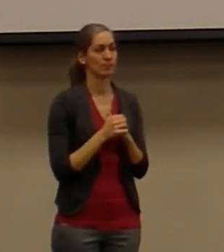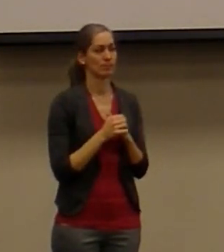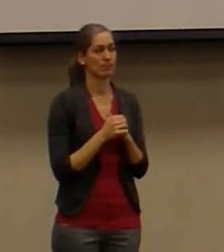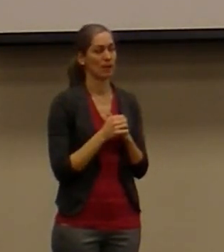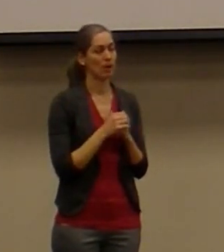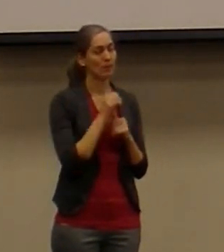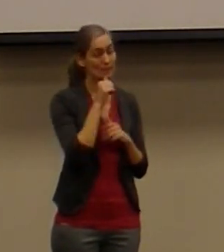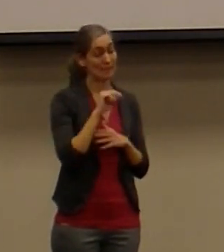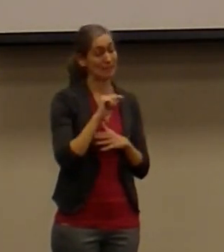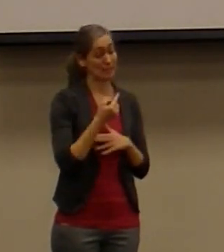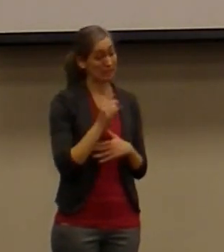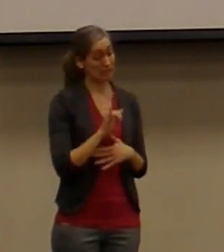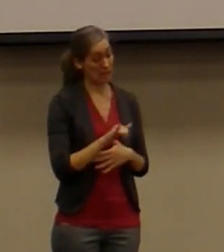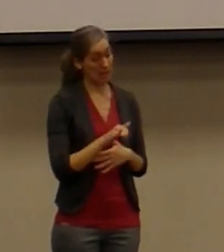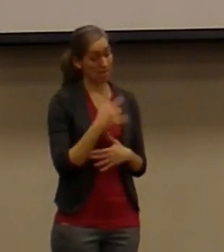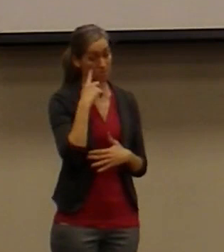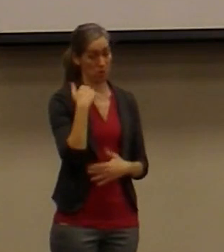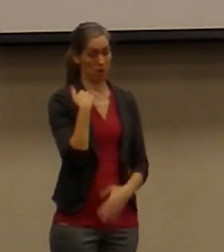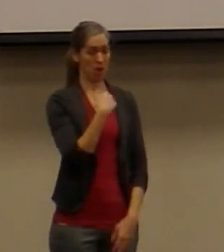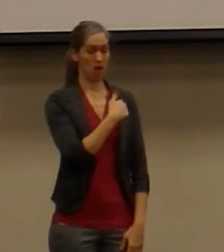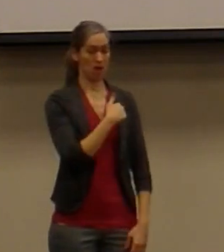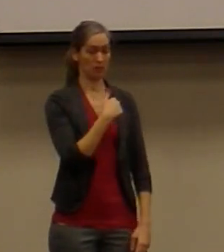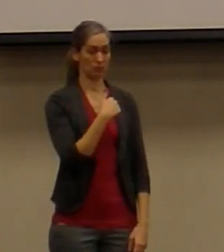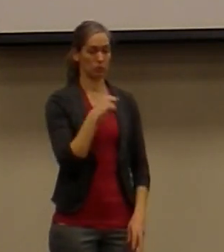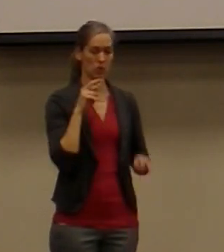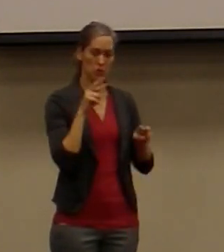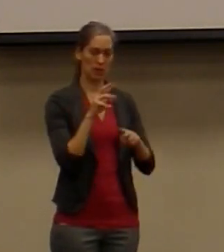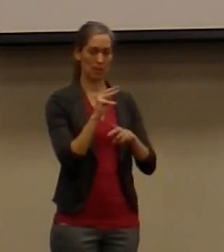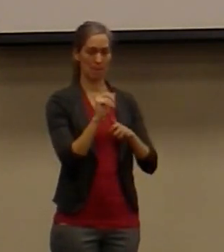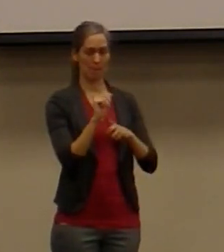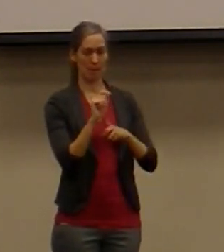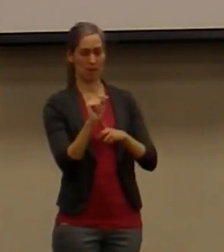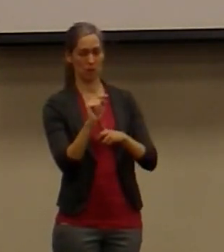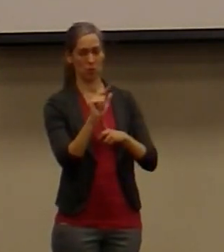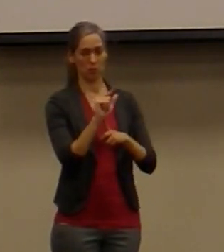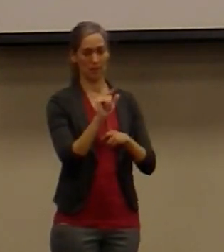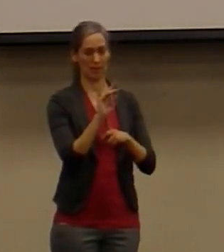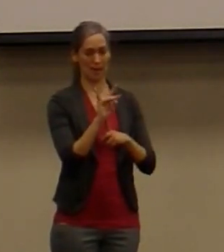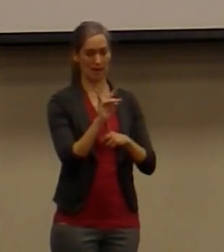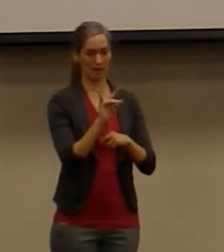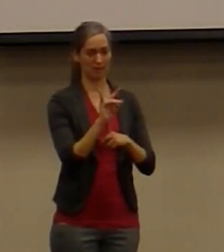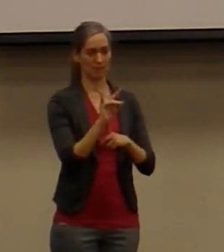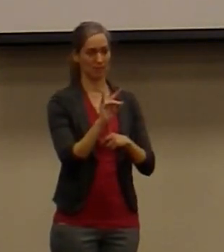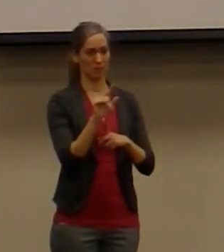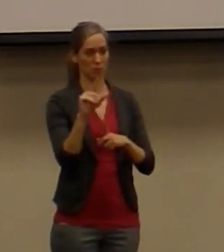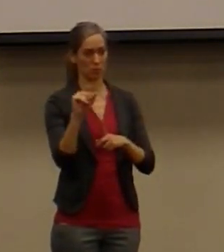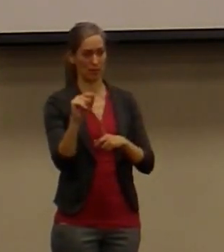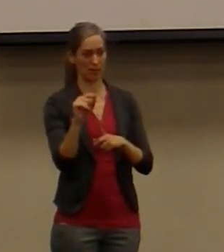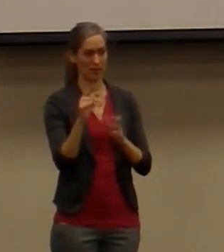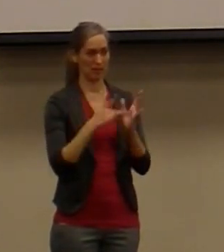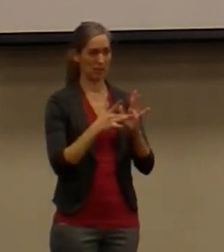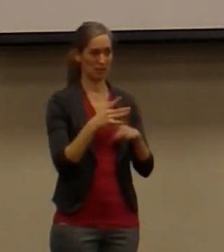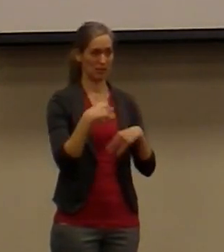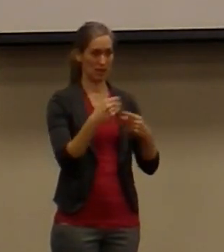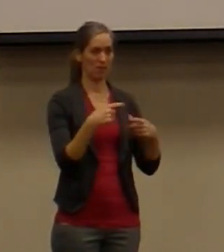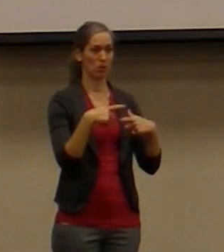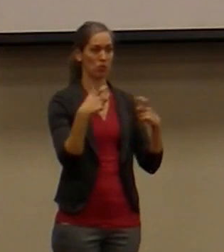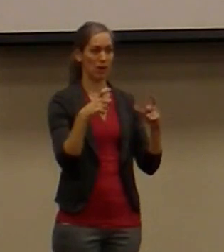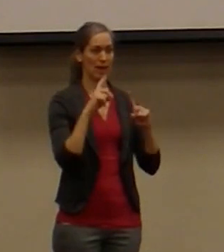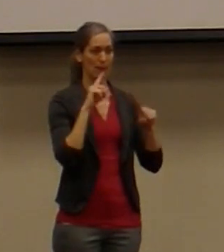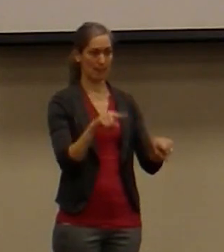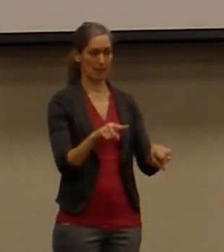But it wasn't just that. For us, we would look at Matthew 28 and 20, when Jesus gives the Great Commission.